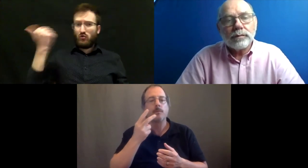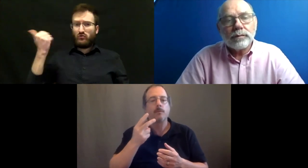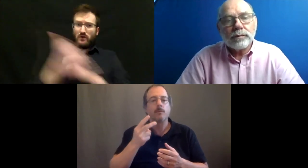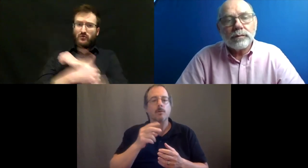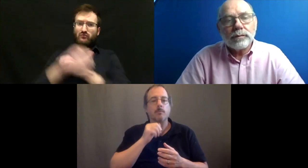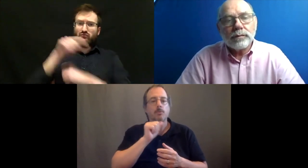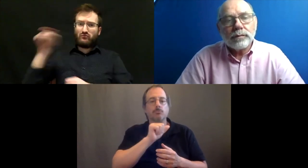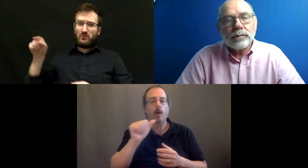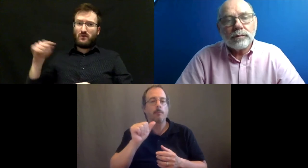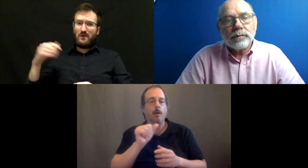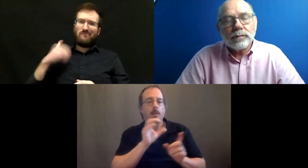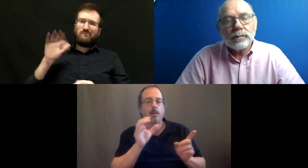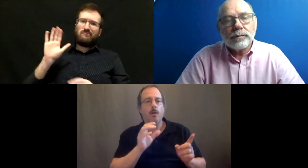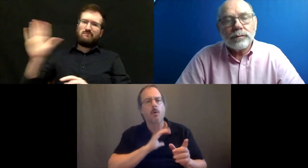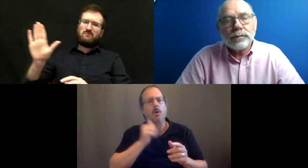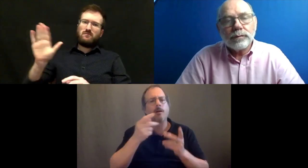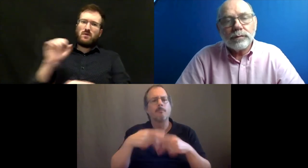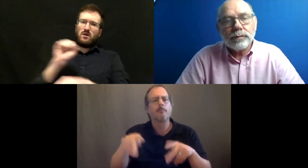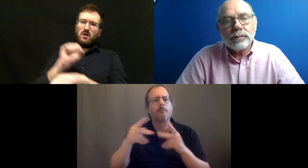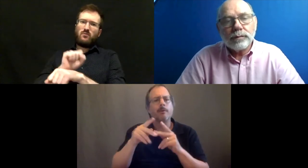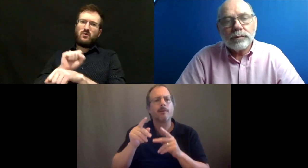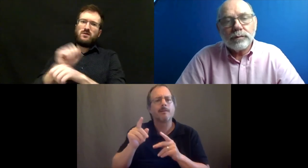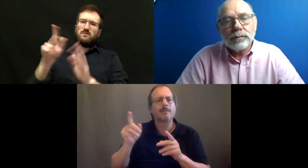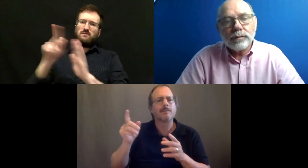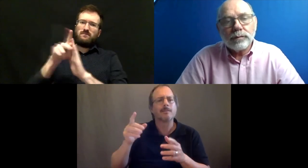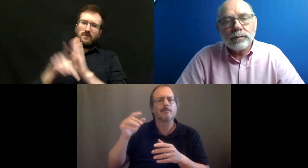And I'm just wondering, do you know of any